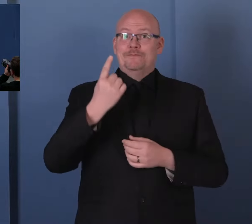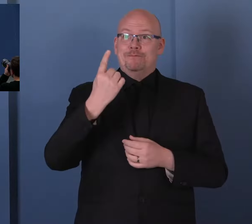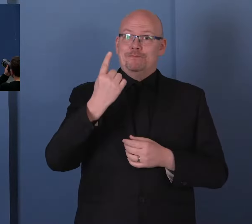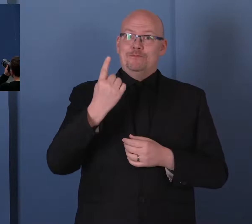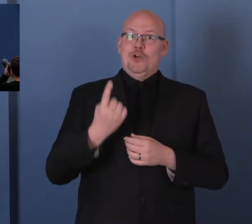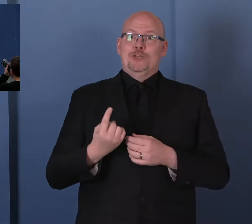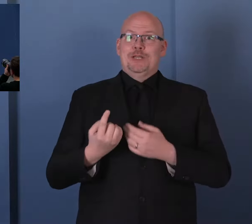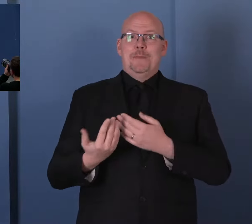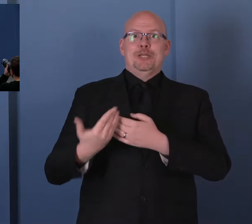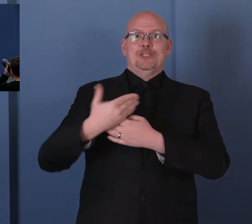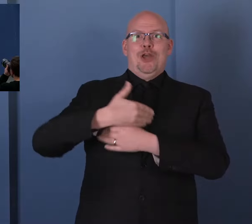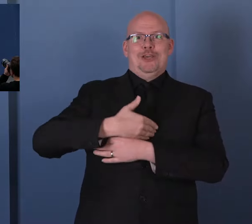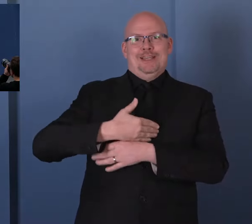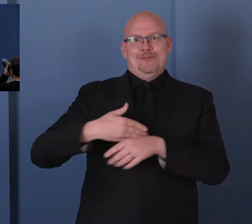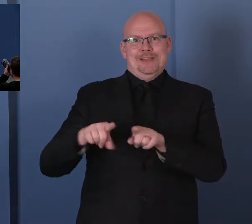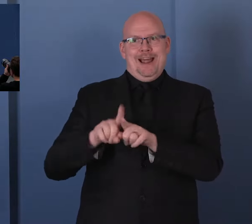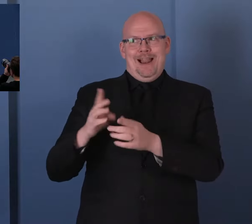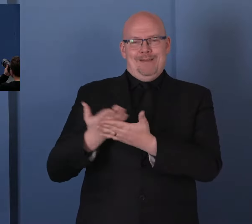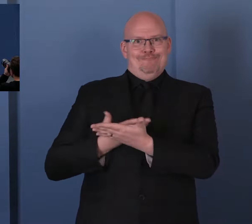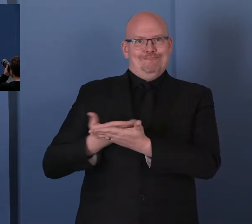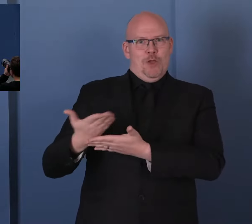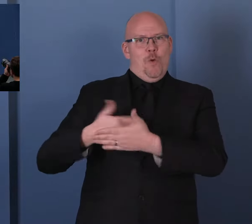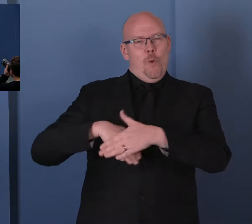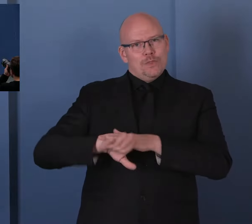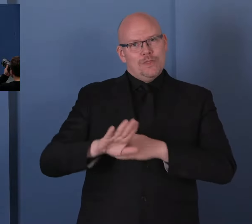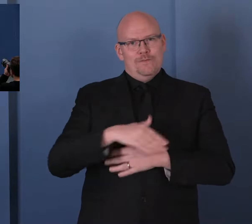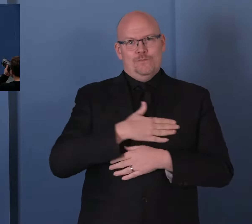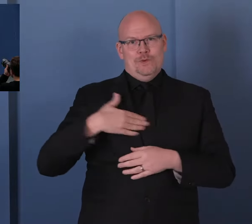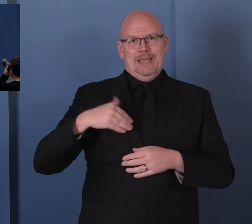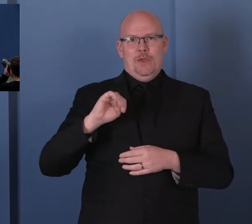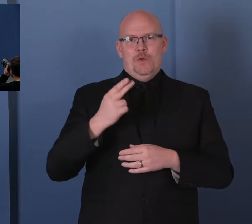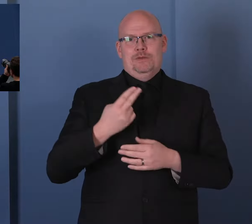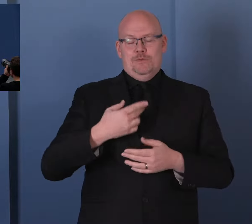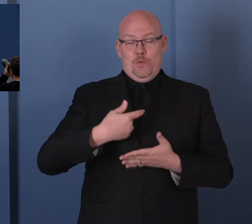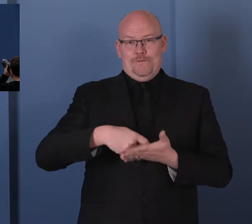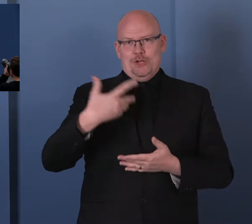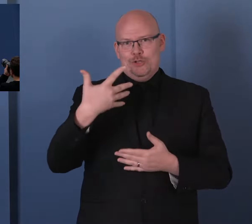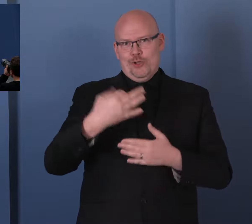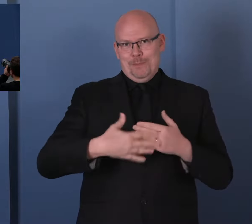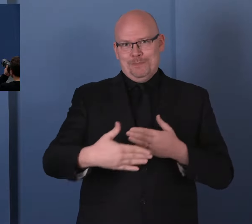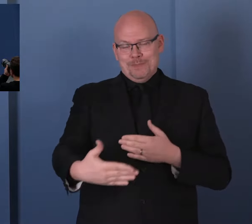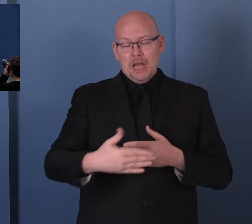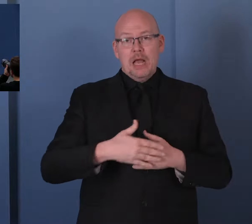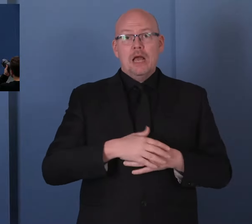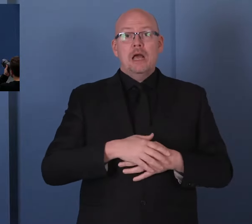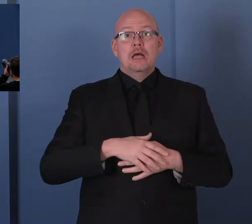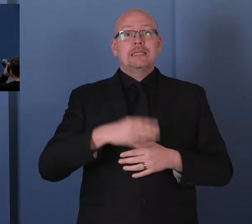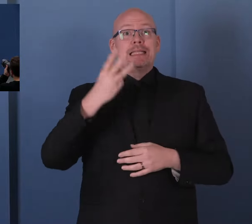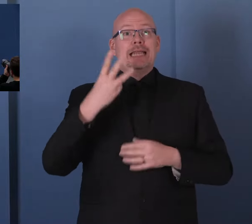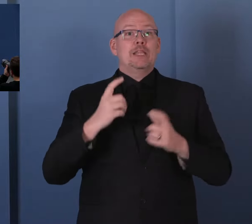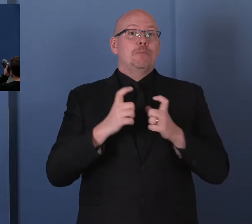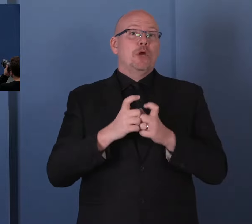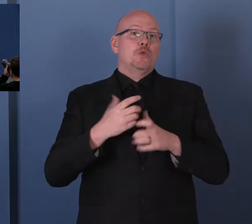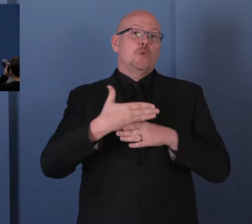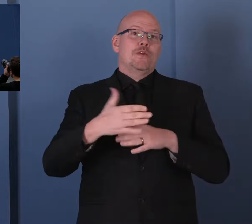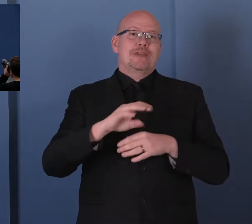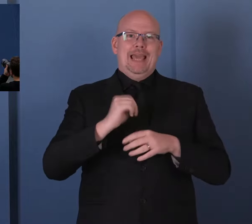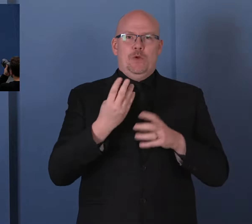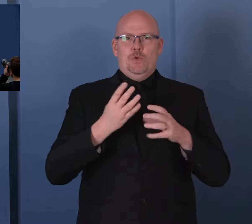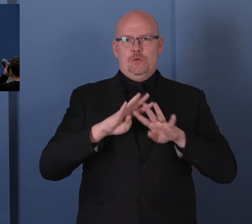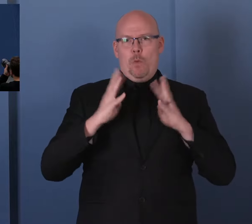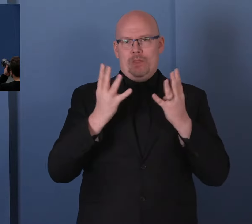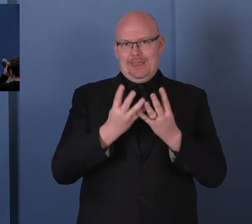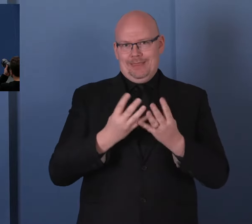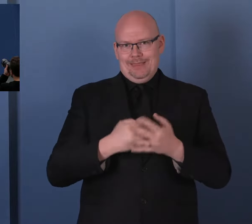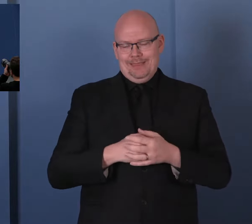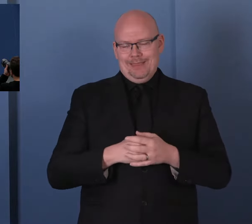incoming visit during the Swedish EU presidency. It's our third meeting outside the European Council,